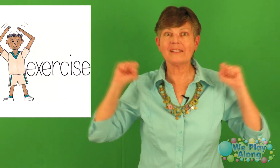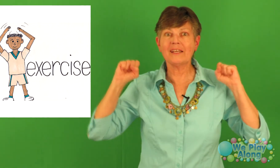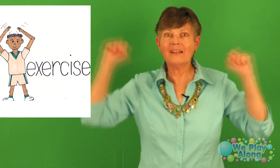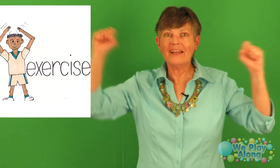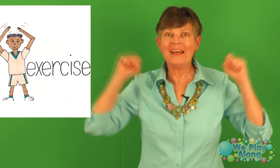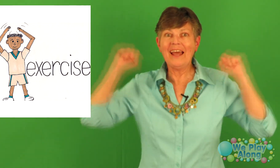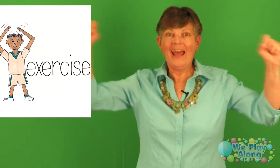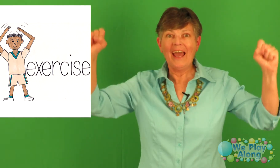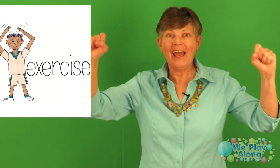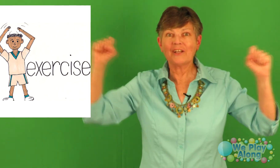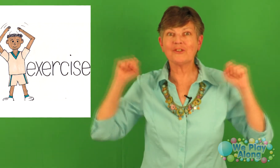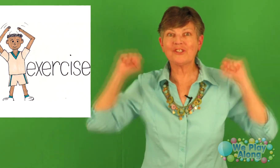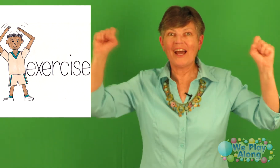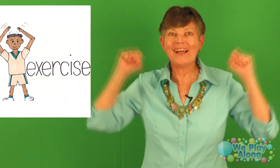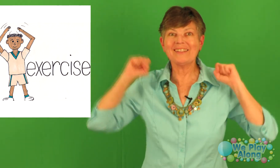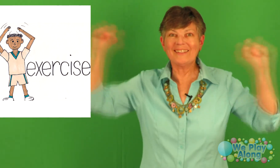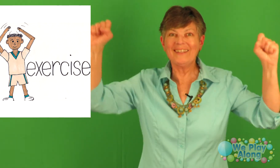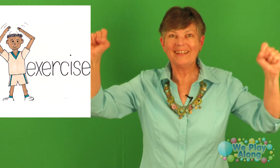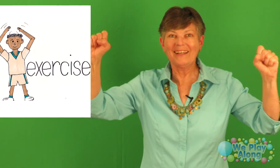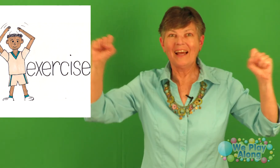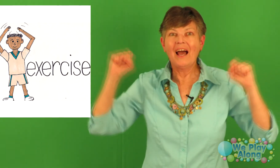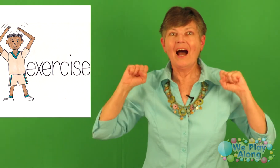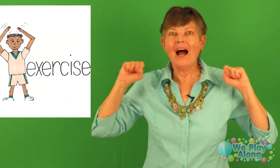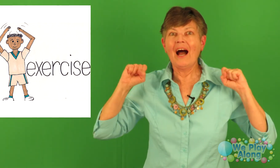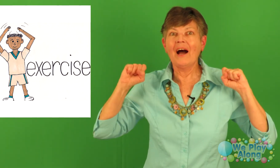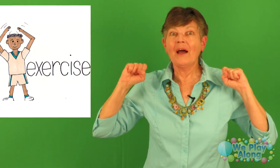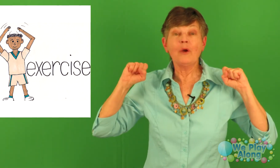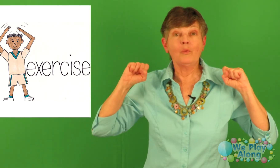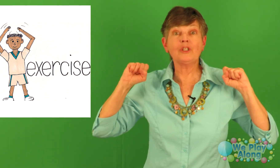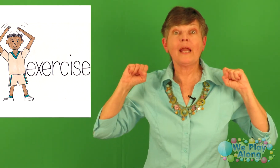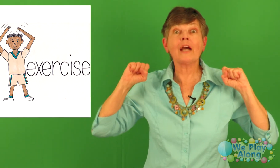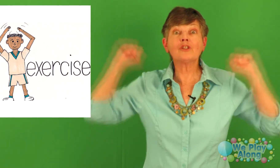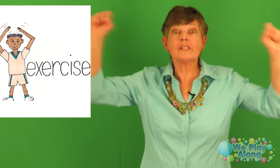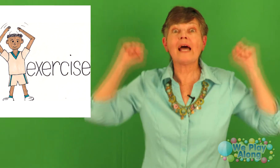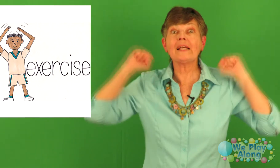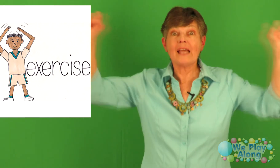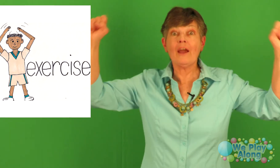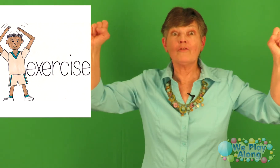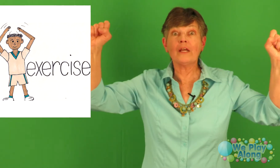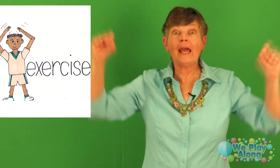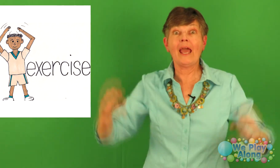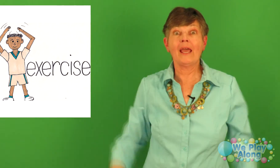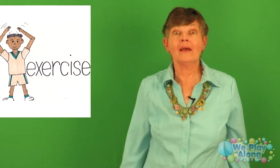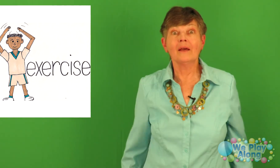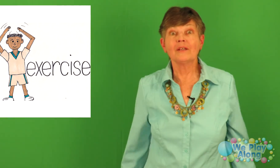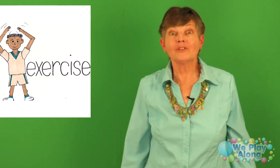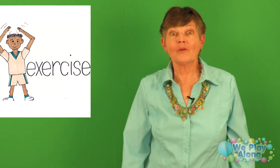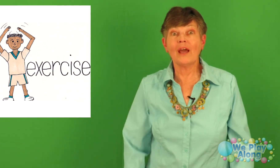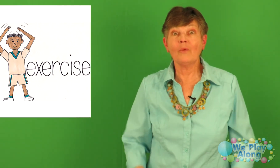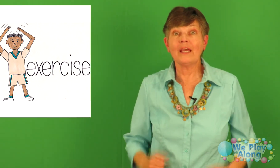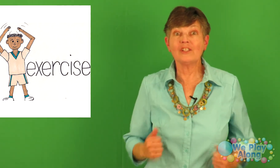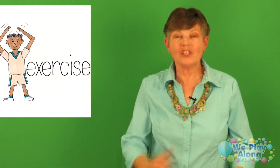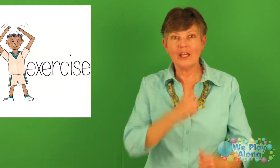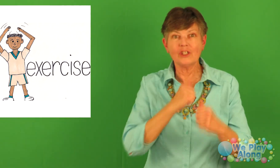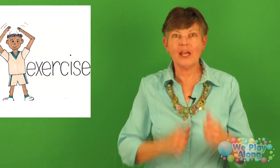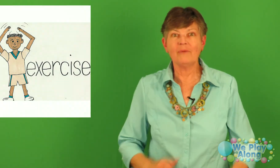exercising. Exercise. We should exercise every day so that we can stay in shape.